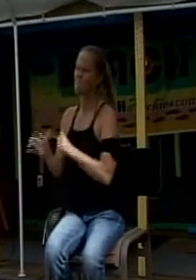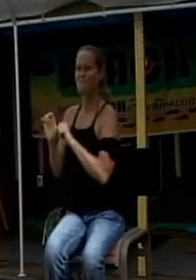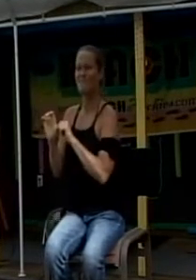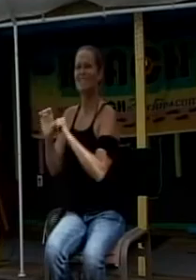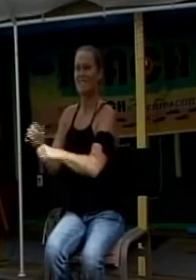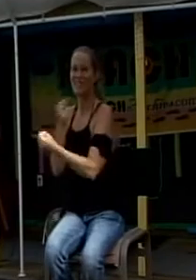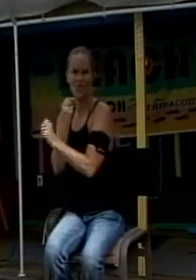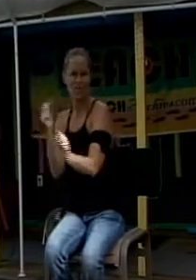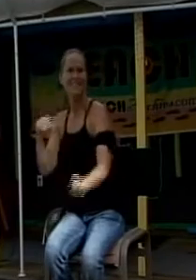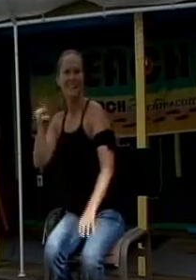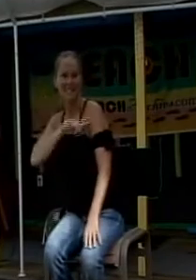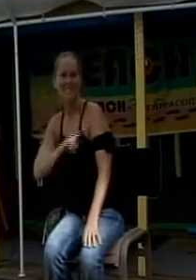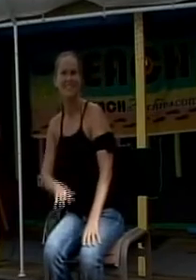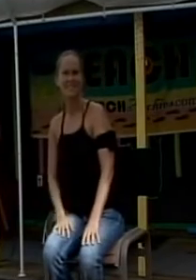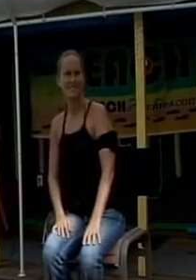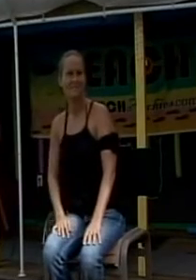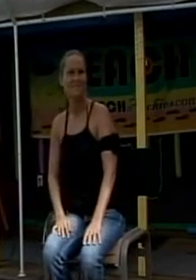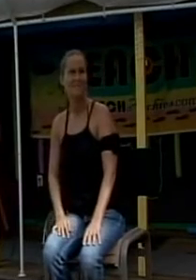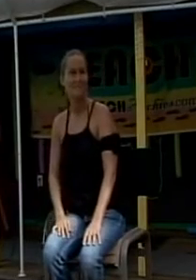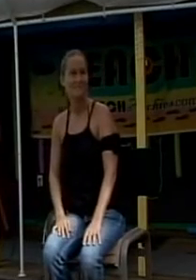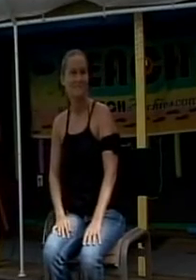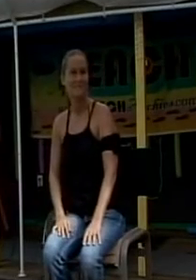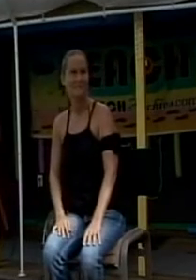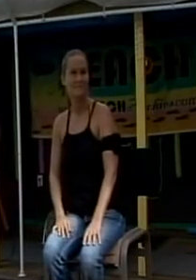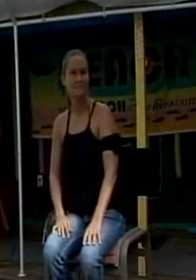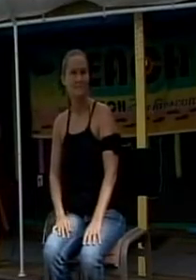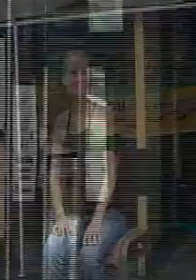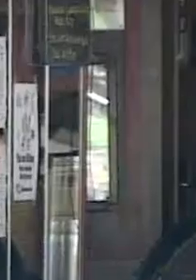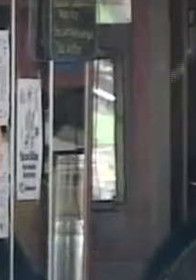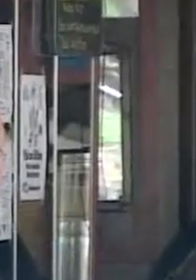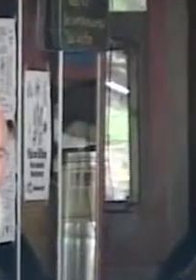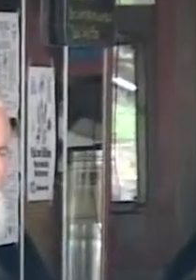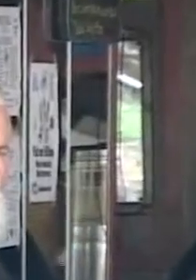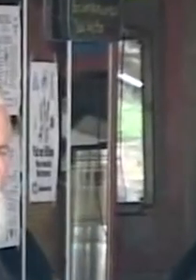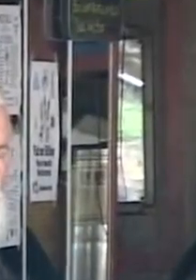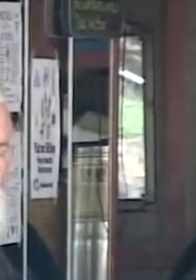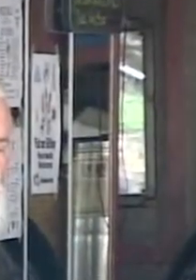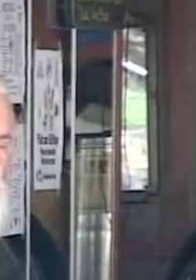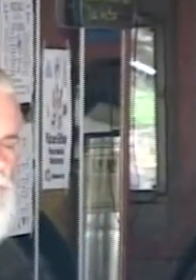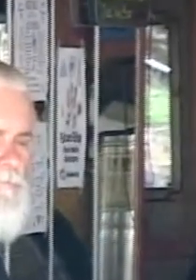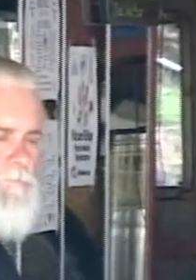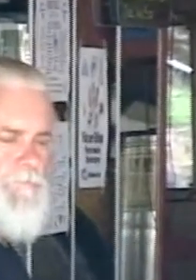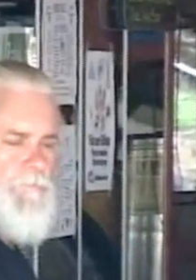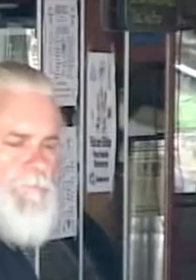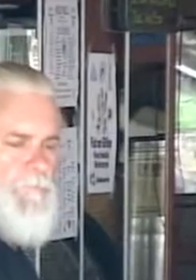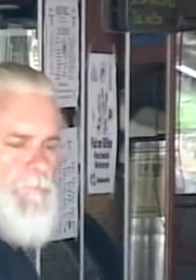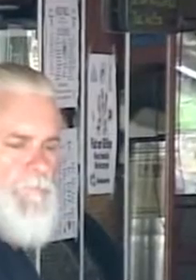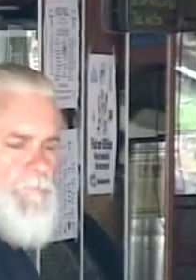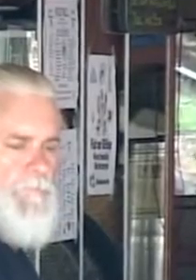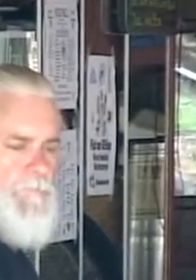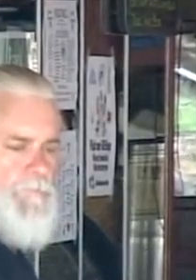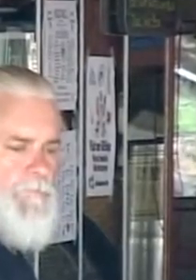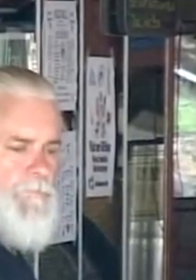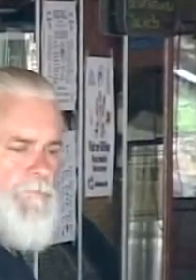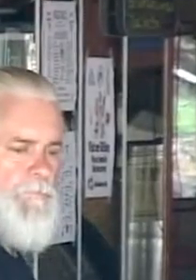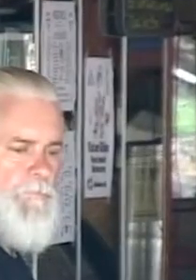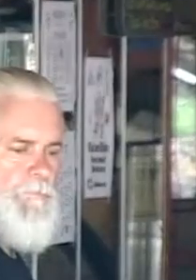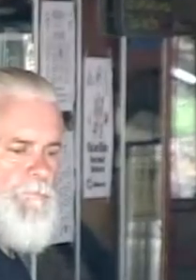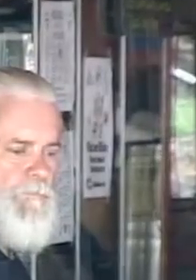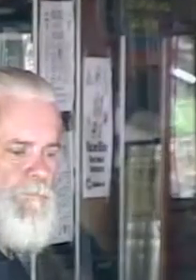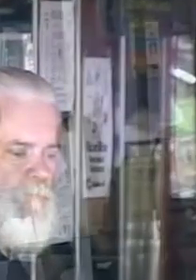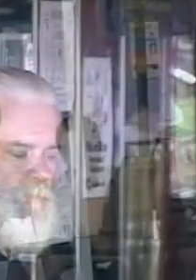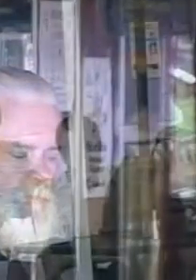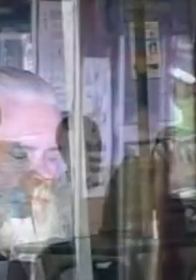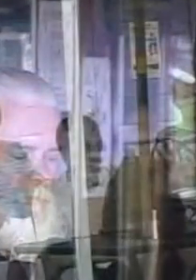up. Are you willing to show up for life? Submitted to God? Or do you